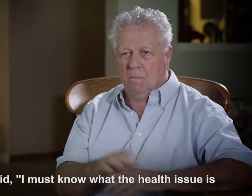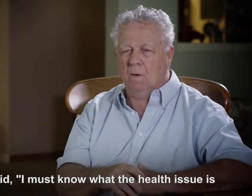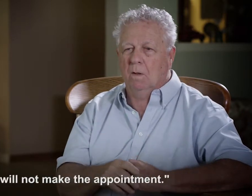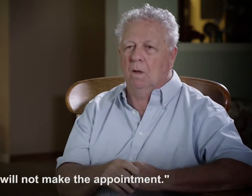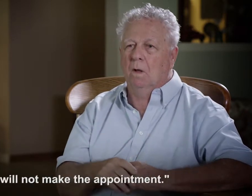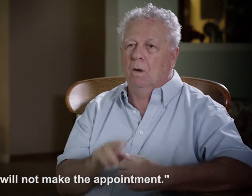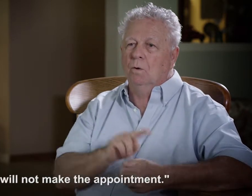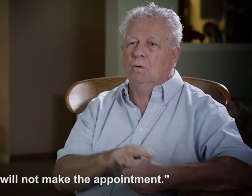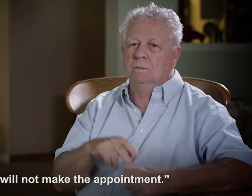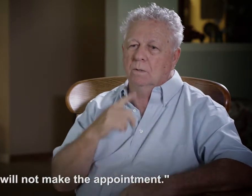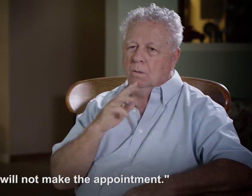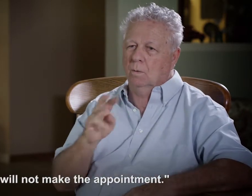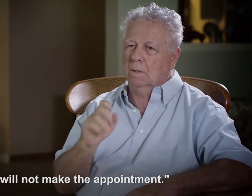or I will not make the appointment.